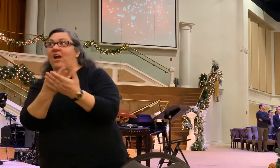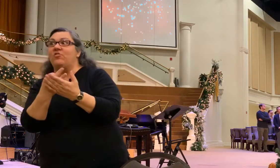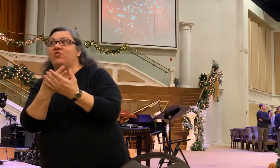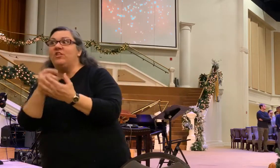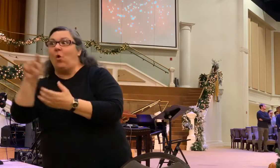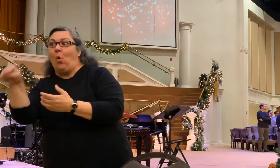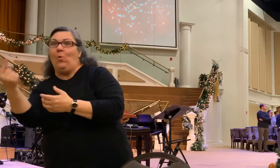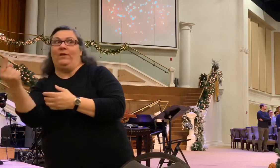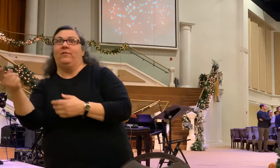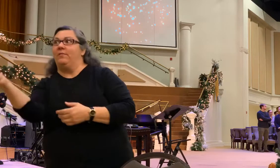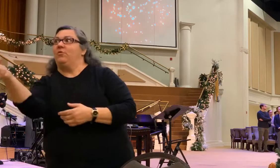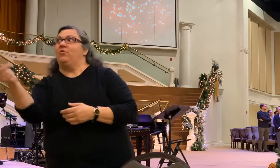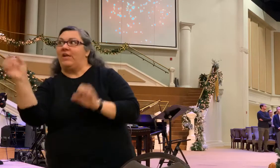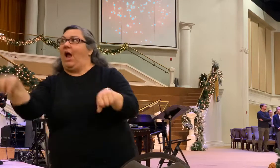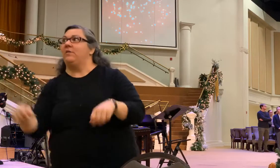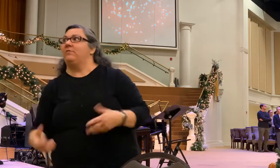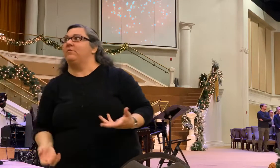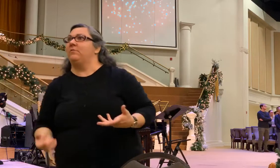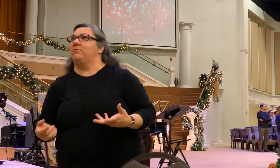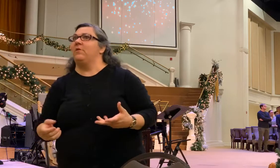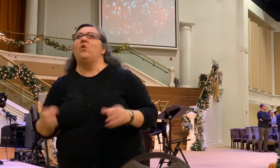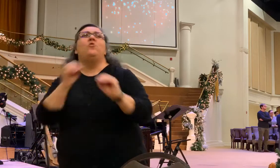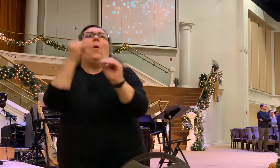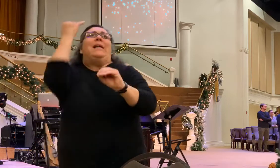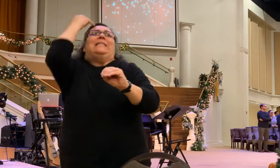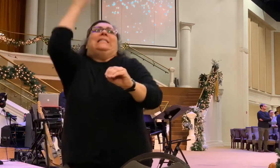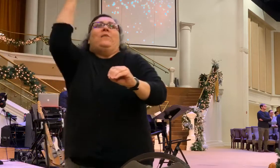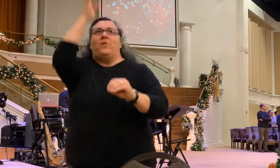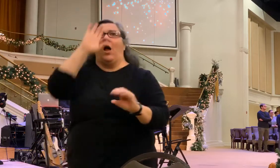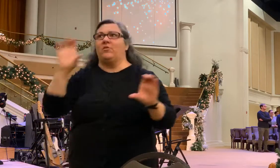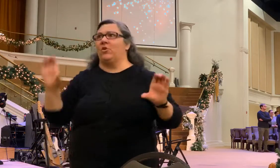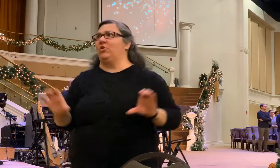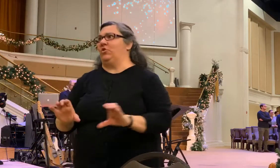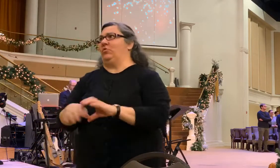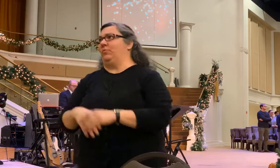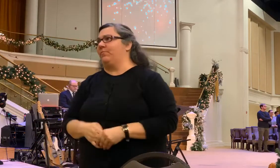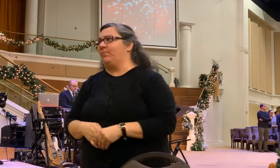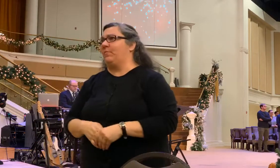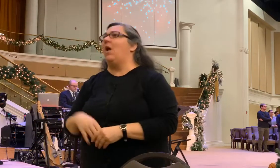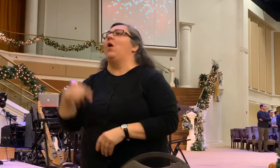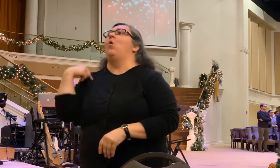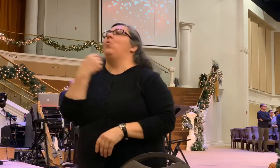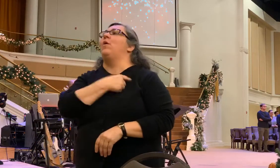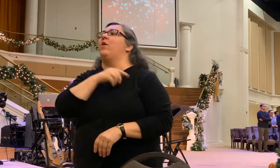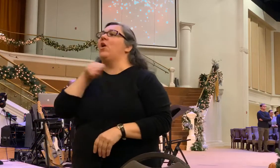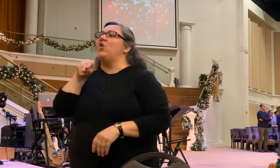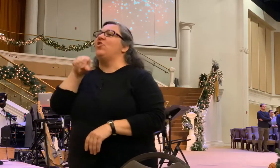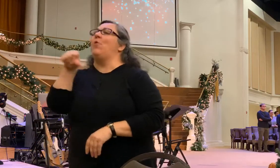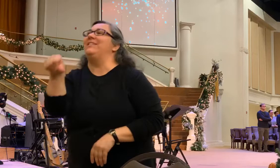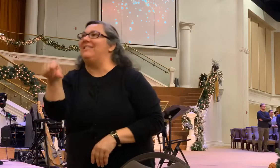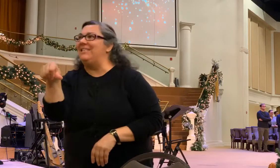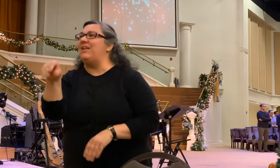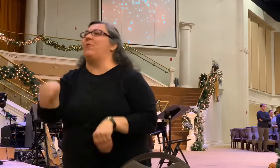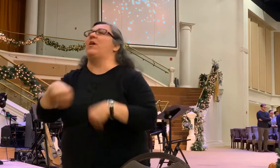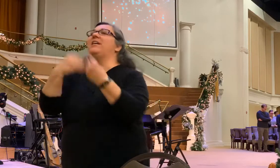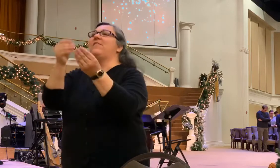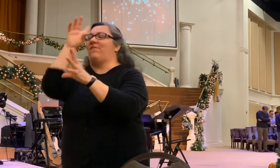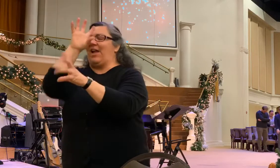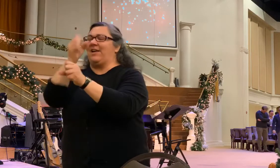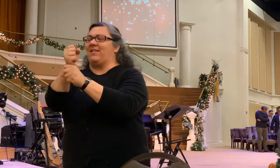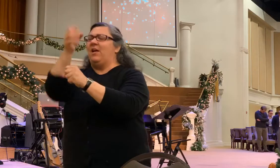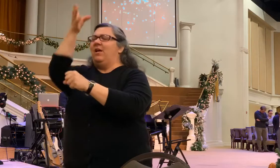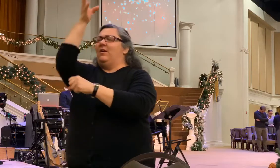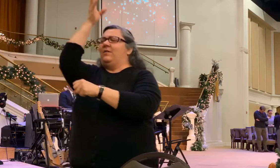God's going to do on that island through this couple. And we can sow a seed. So we're going to give in faith. I want you to bow your head.